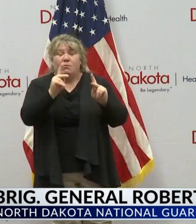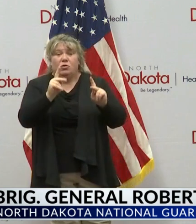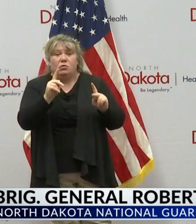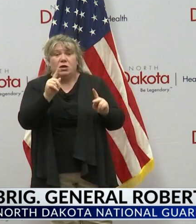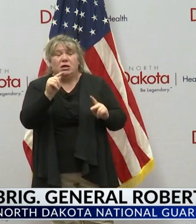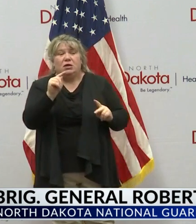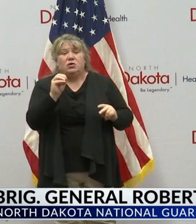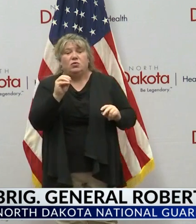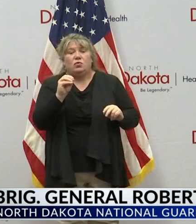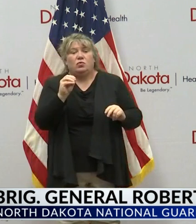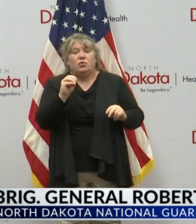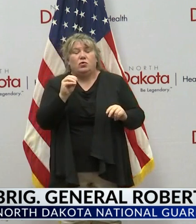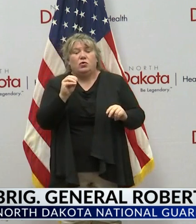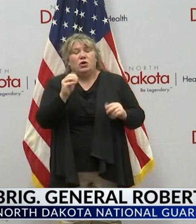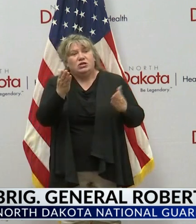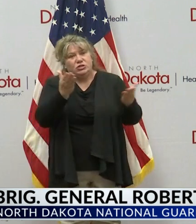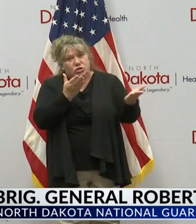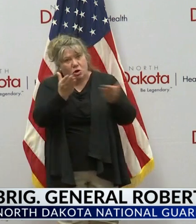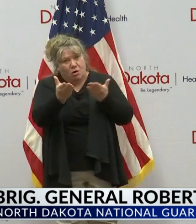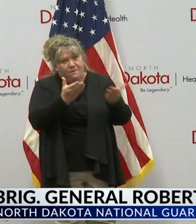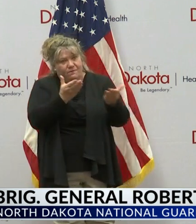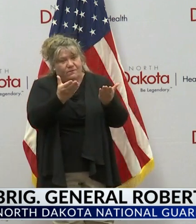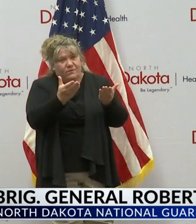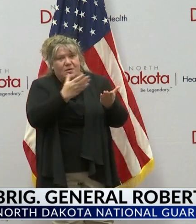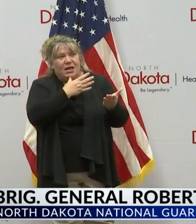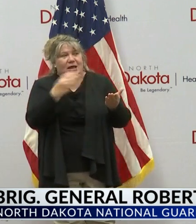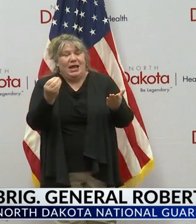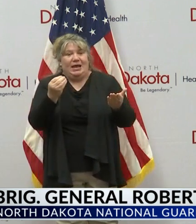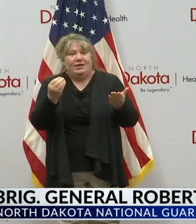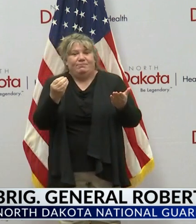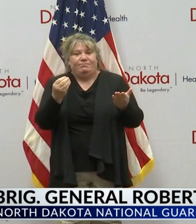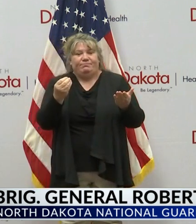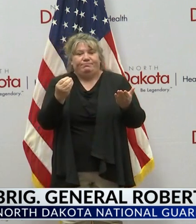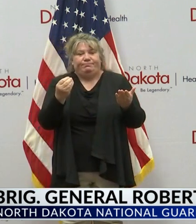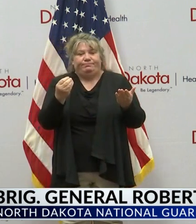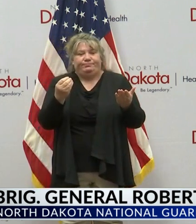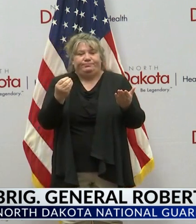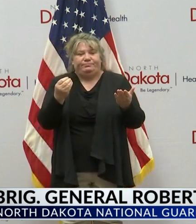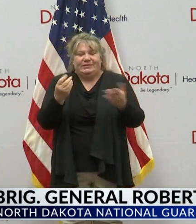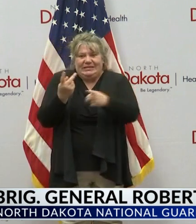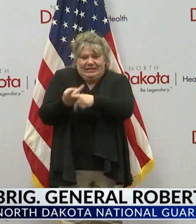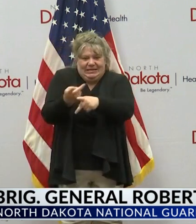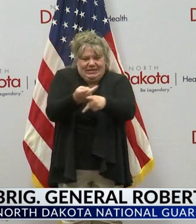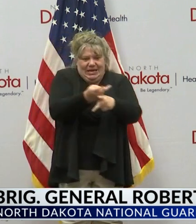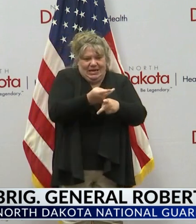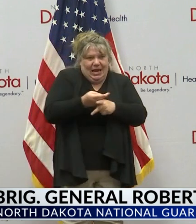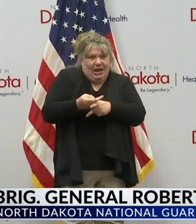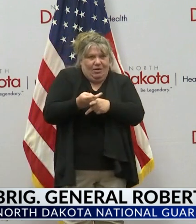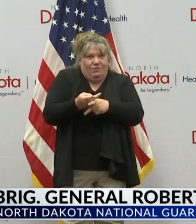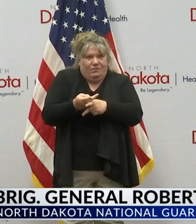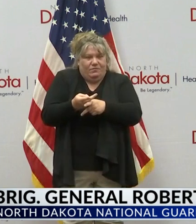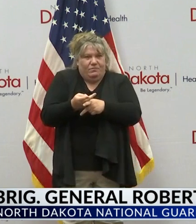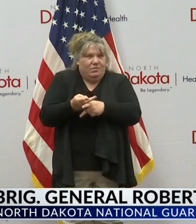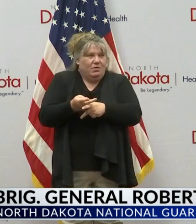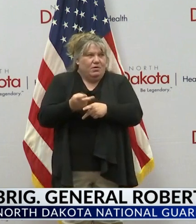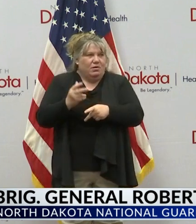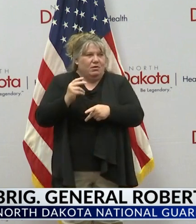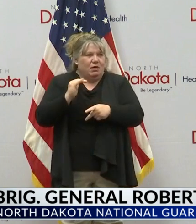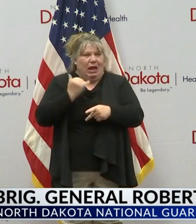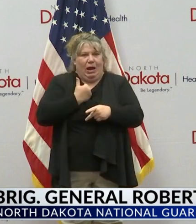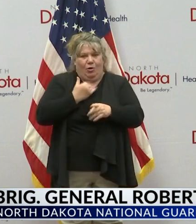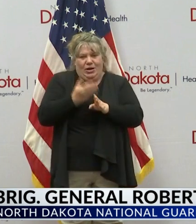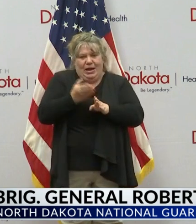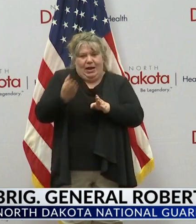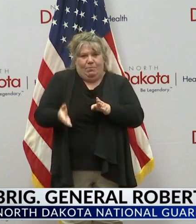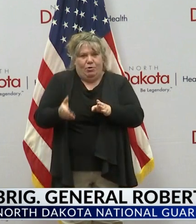to serve and basically take care of our backyard, take care of our